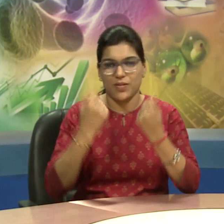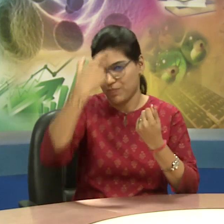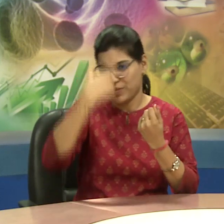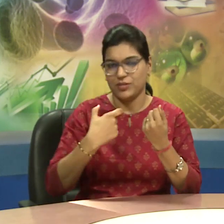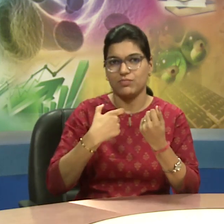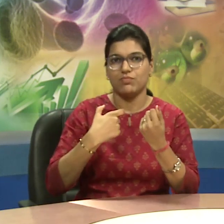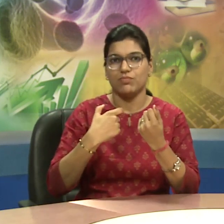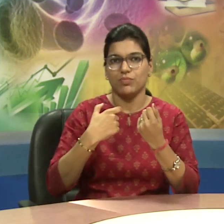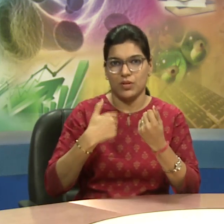someone